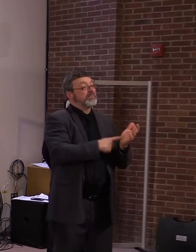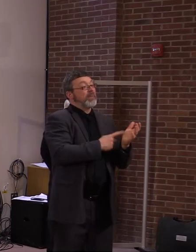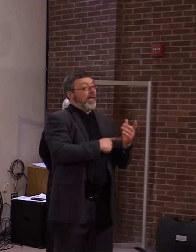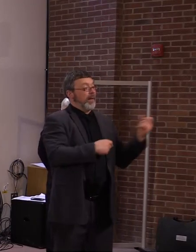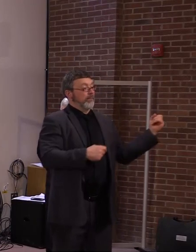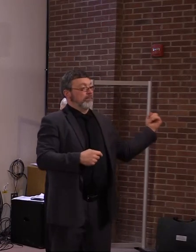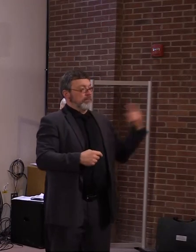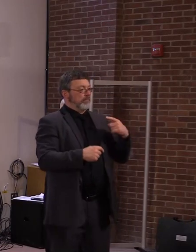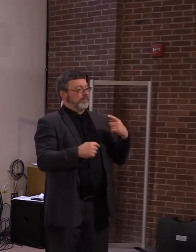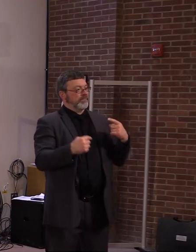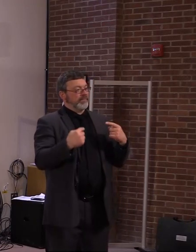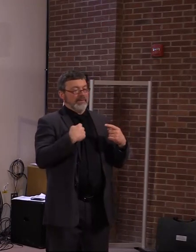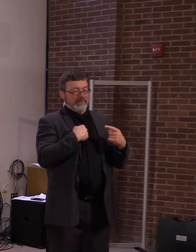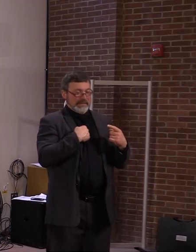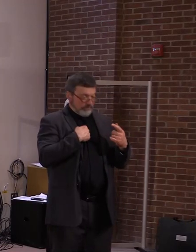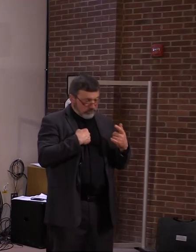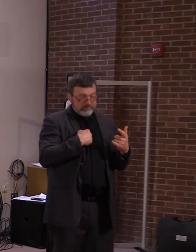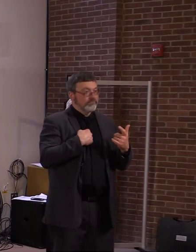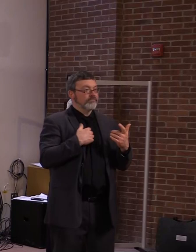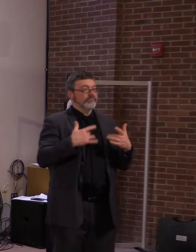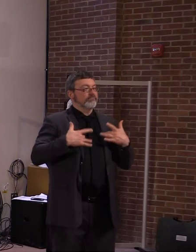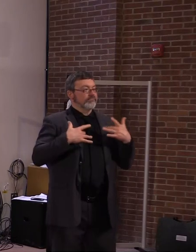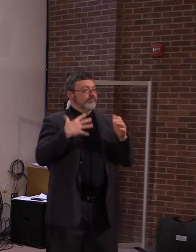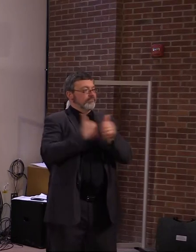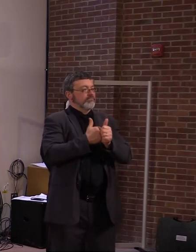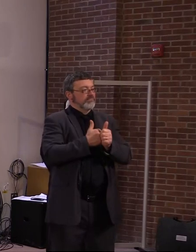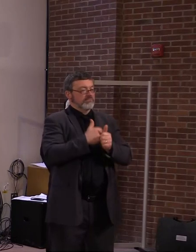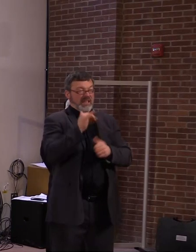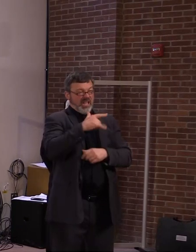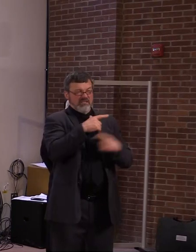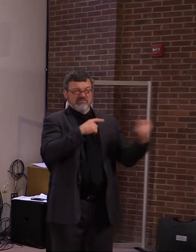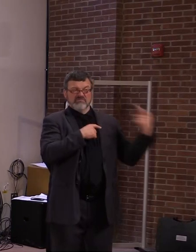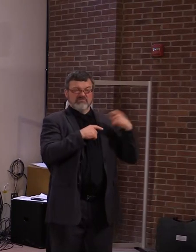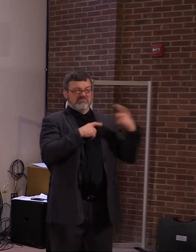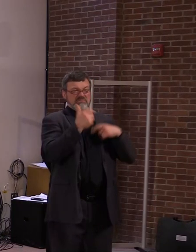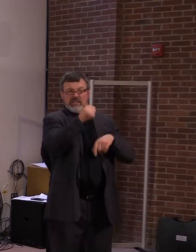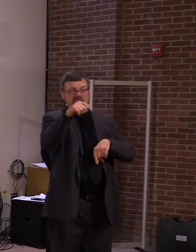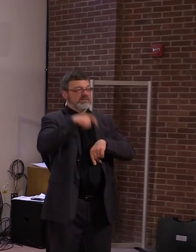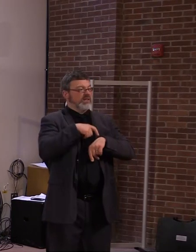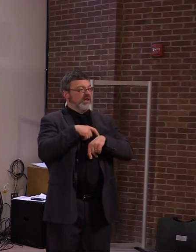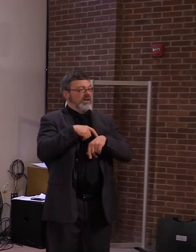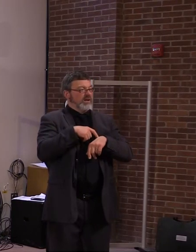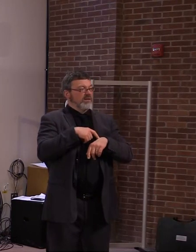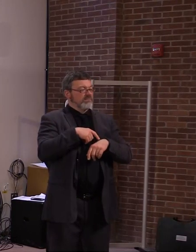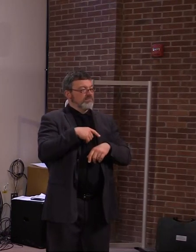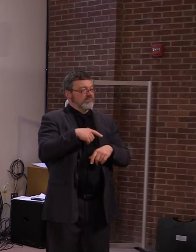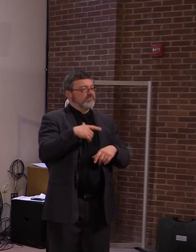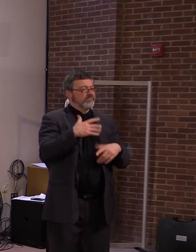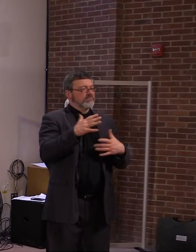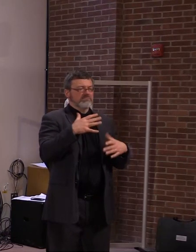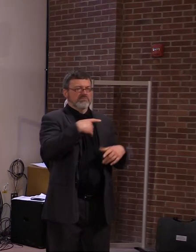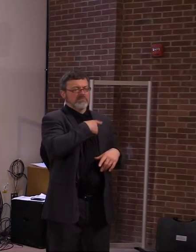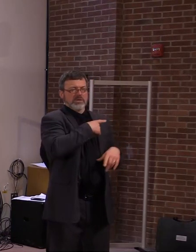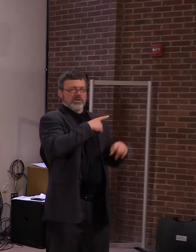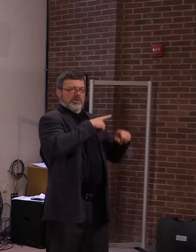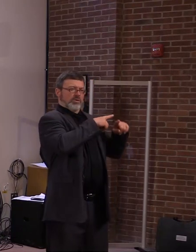and it could be any hour of the night. But he's always been someone you can count on. He's